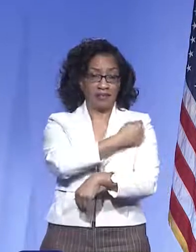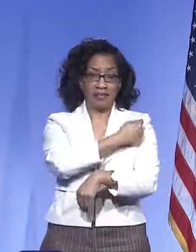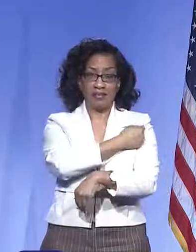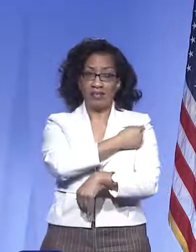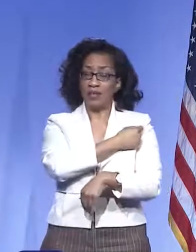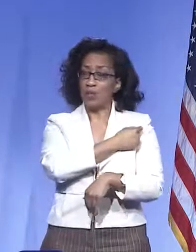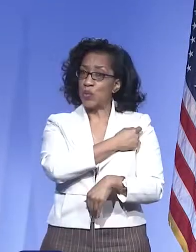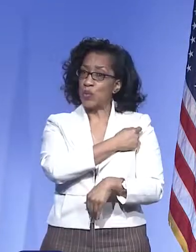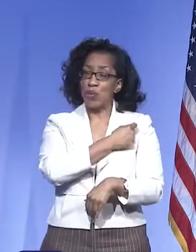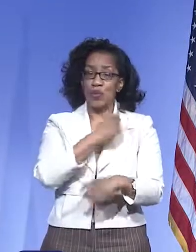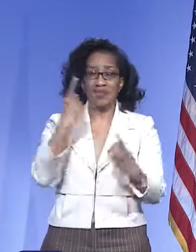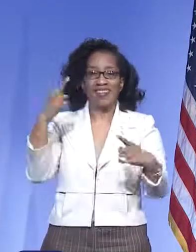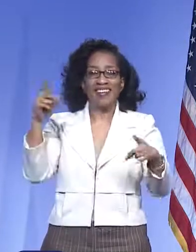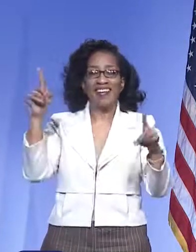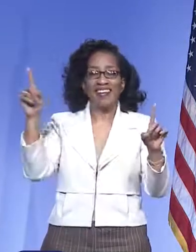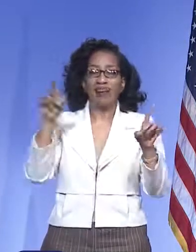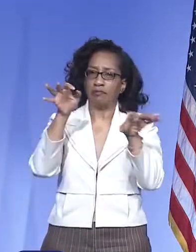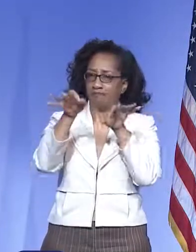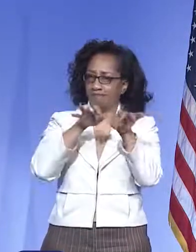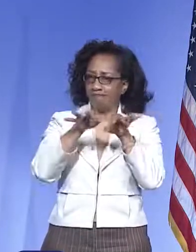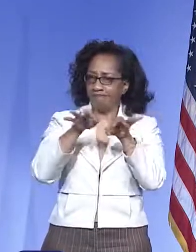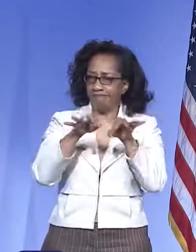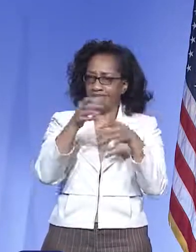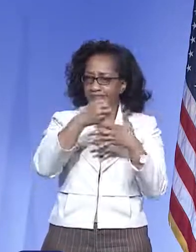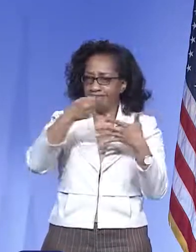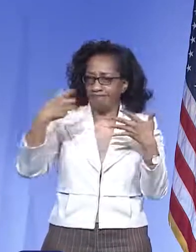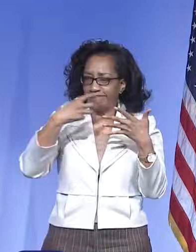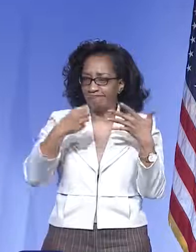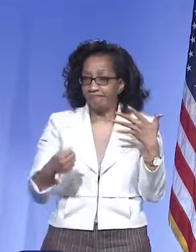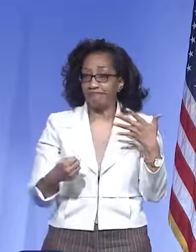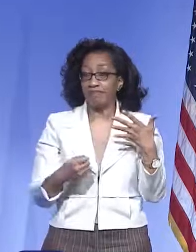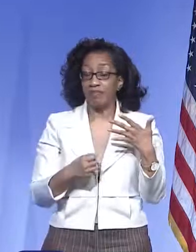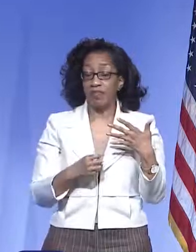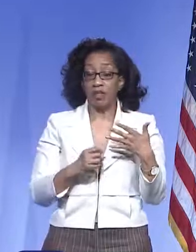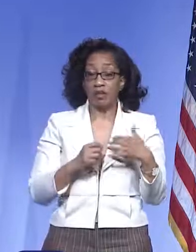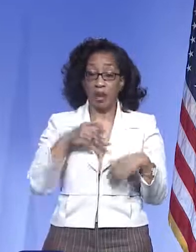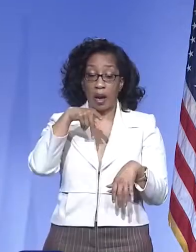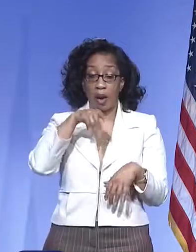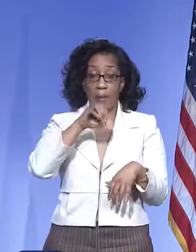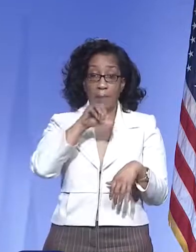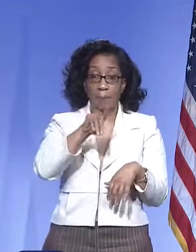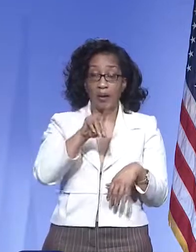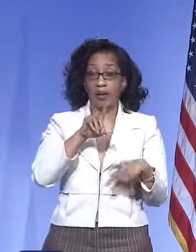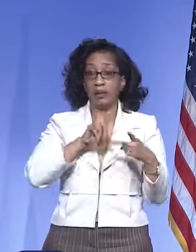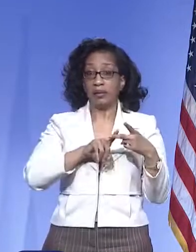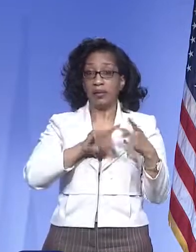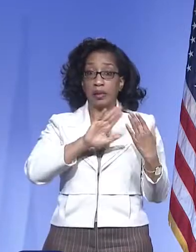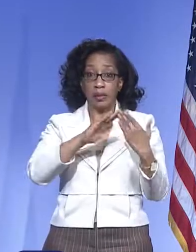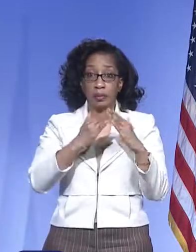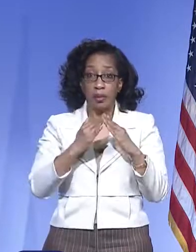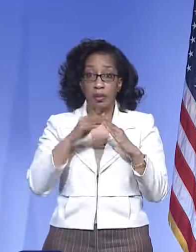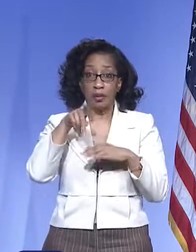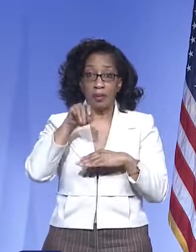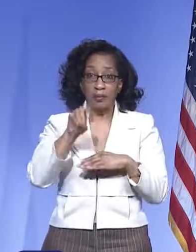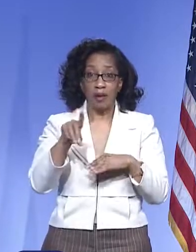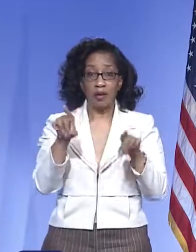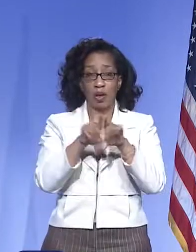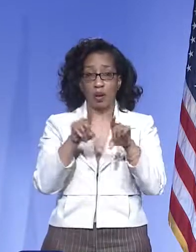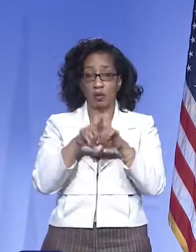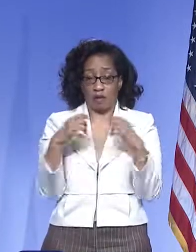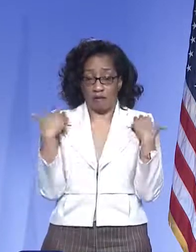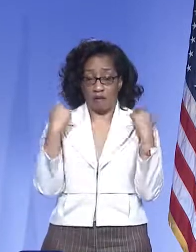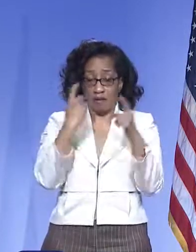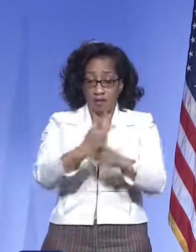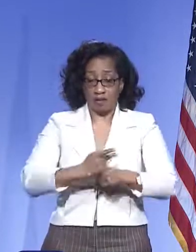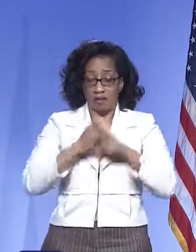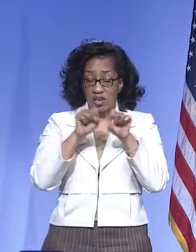has been here. Through our fixed site pods, our community pods, and our healthcare systems, we have done